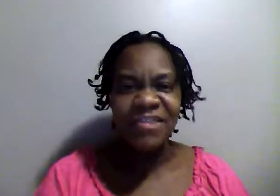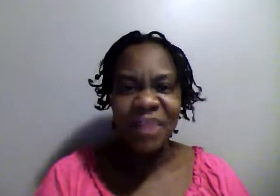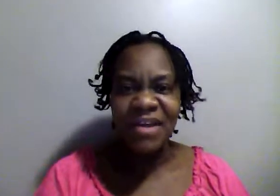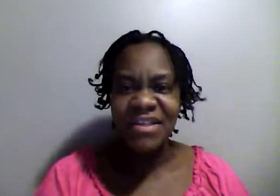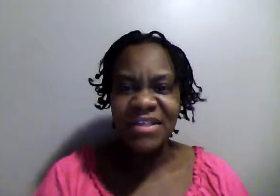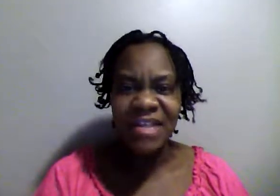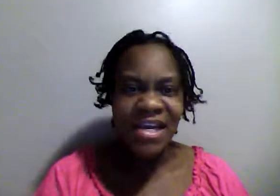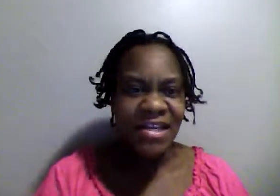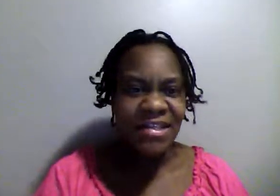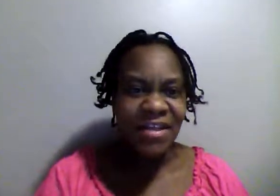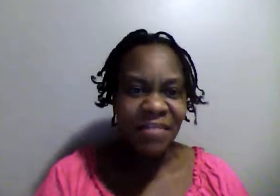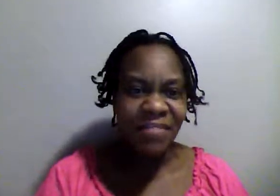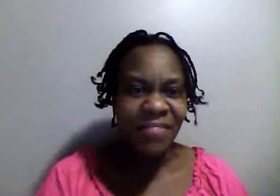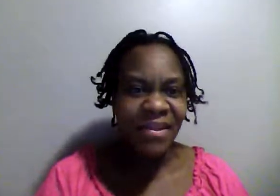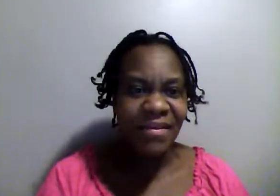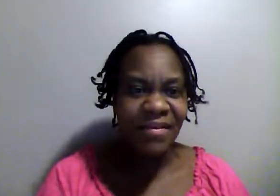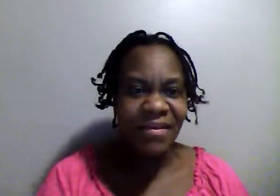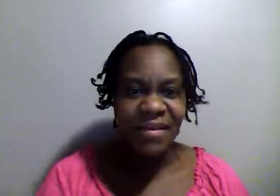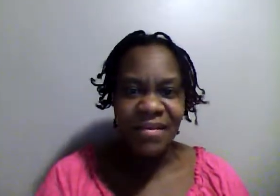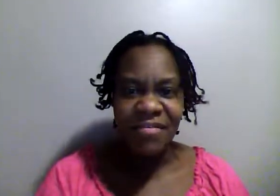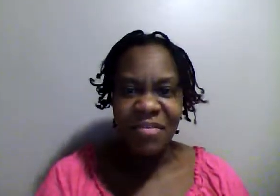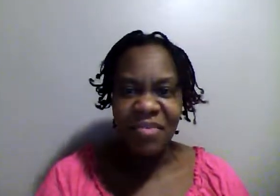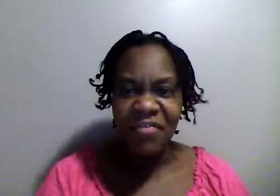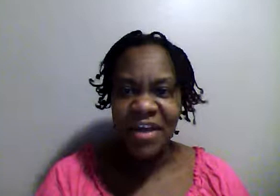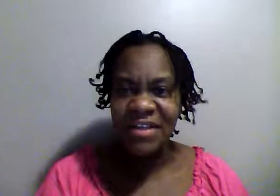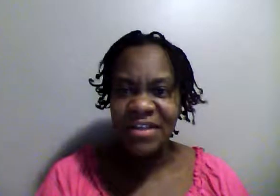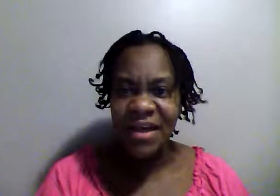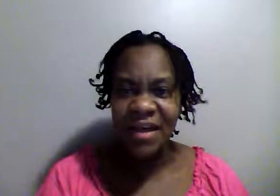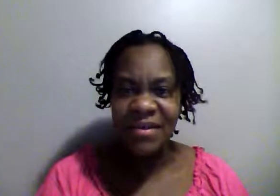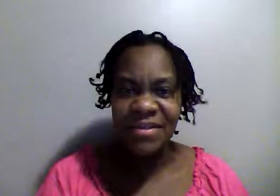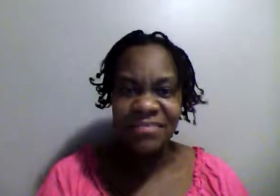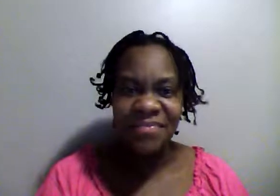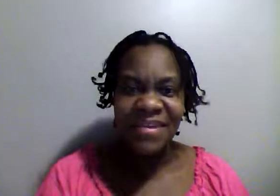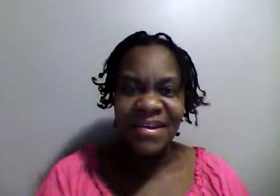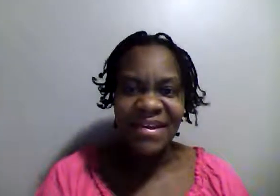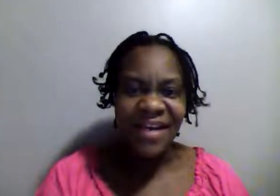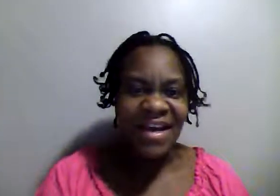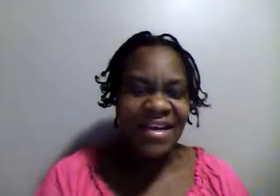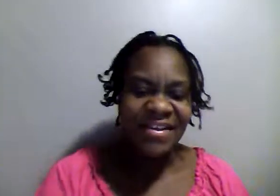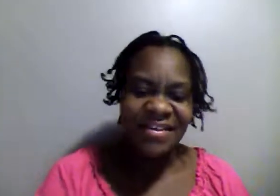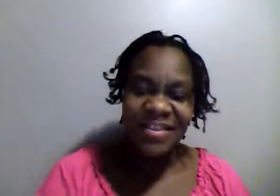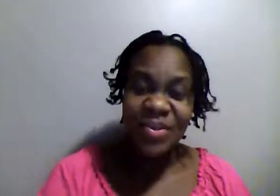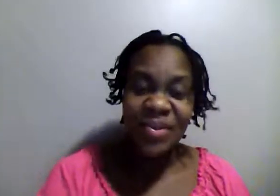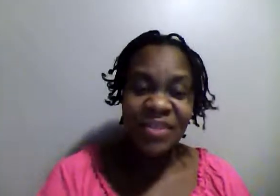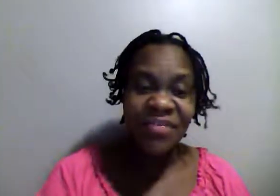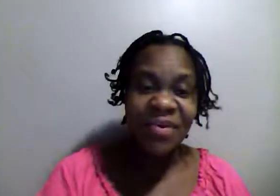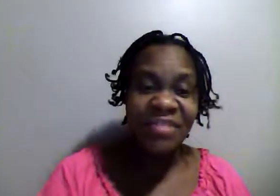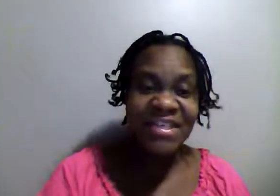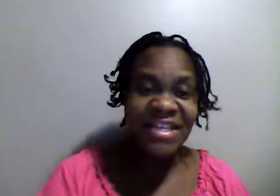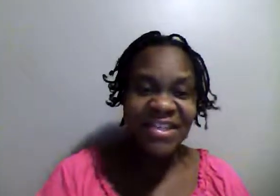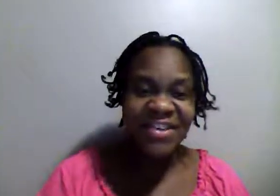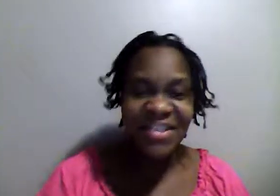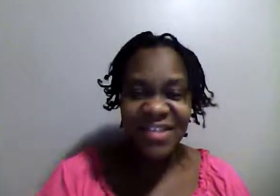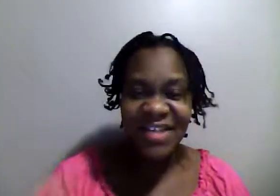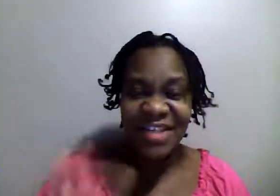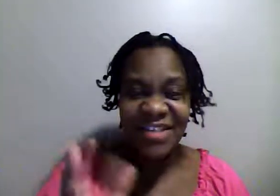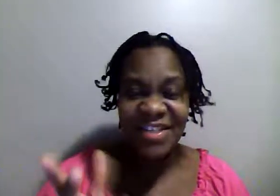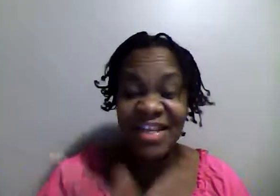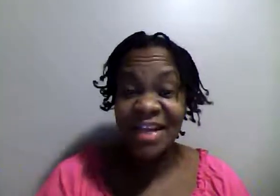bonnet seeds from a friend, and I sowed a few of the seeds just to test to see if